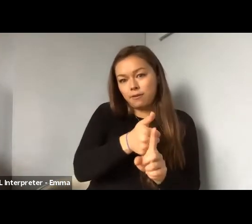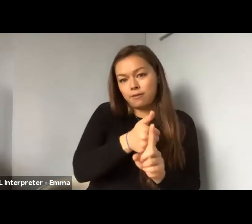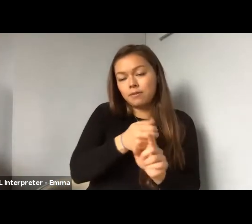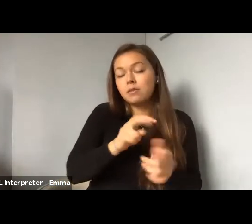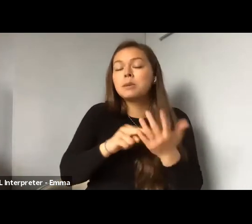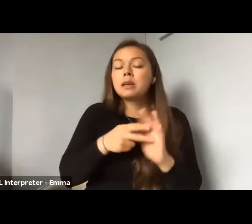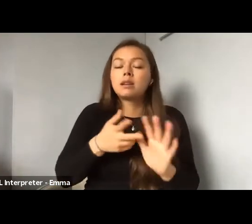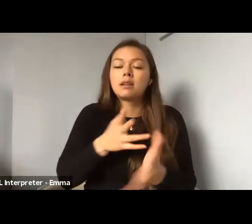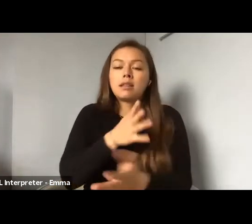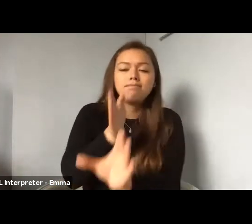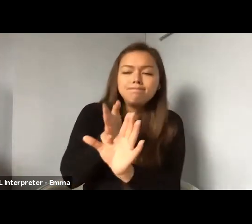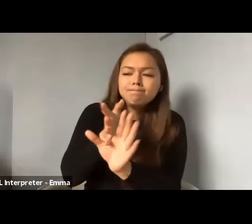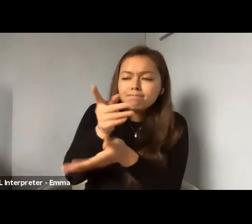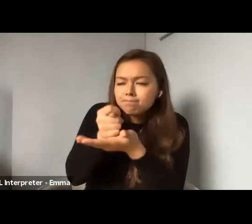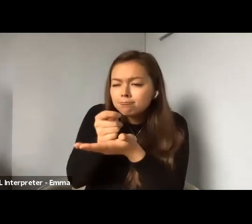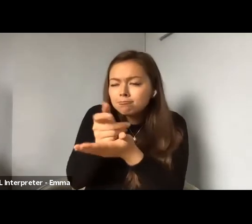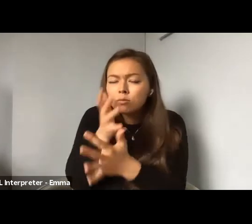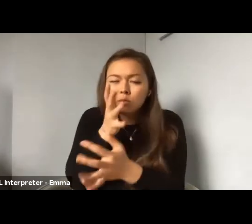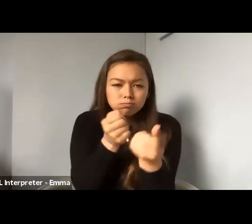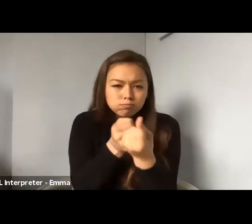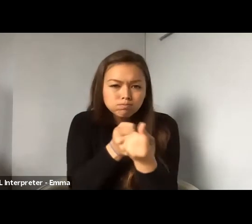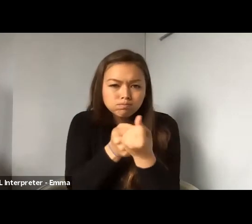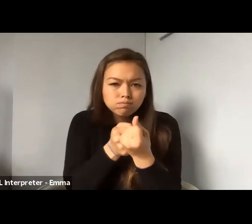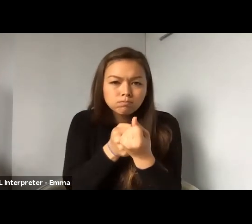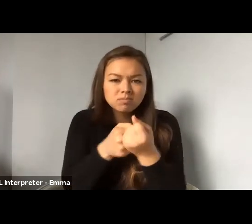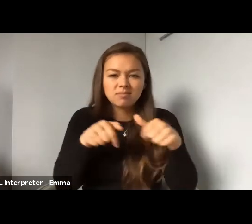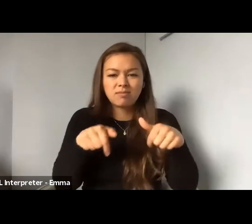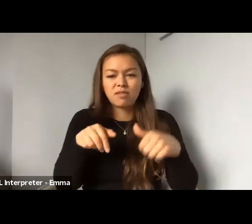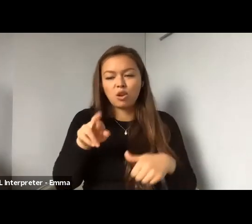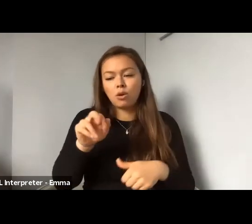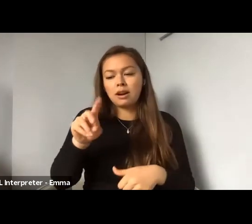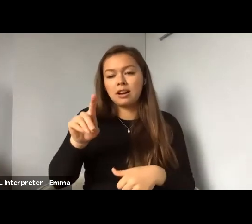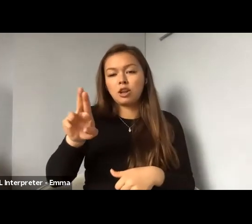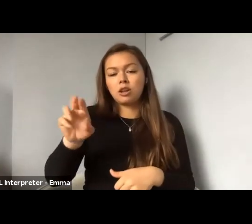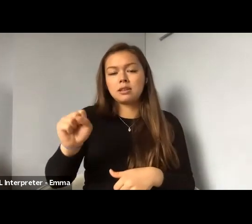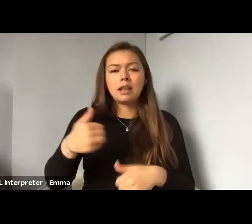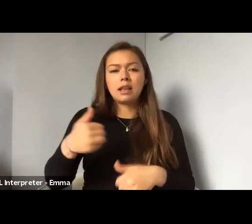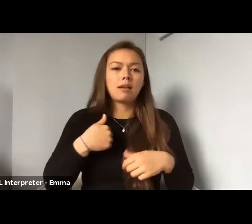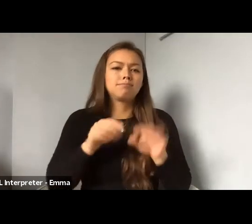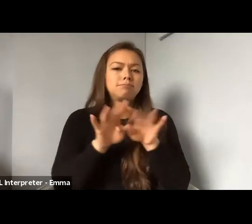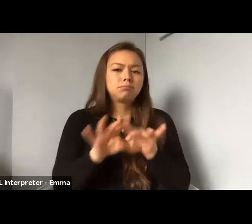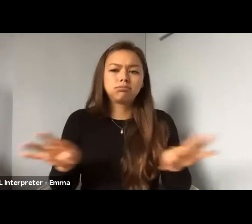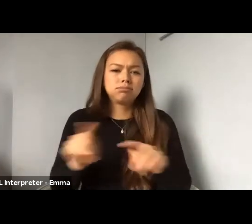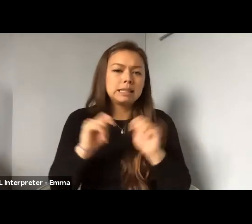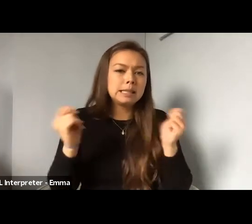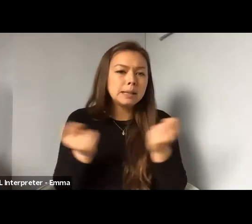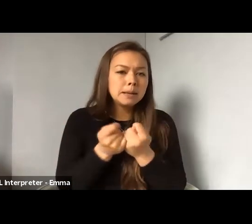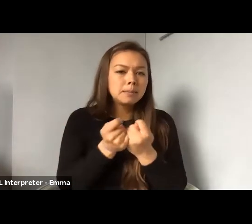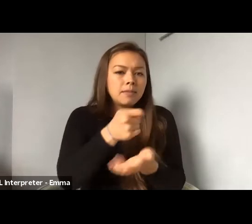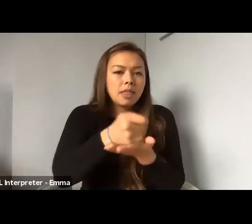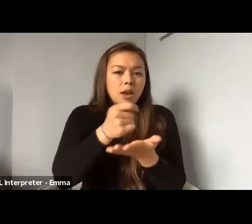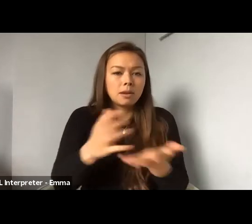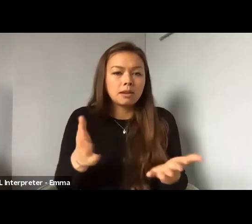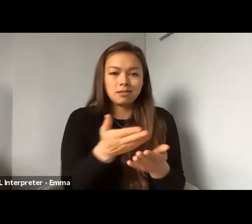of therapists at Radius, and we use a variety of treatment modalities, as you can see on screen.